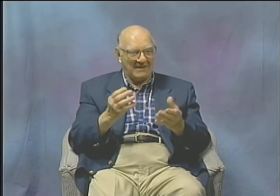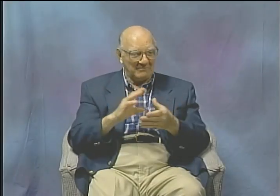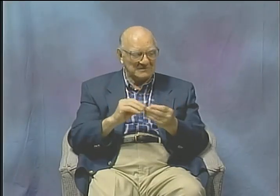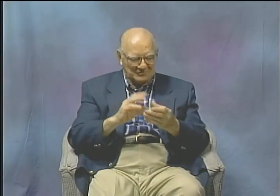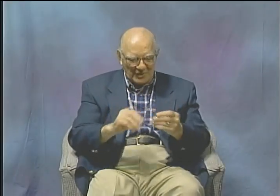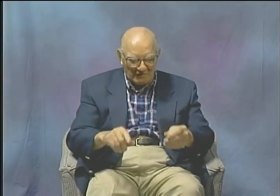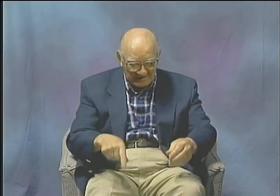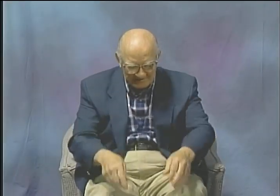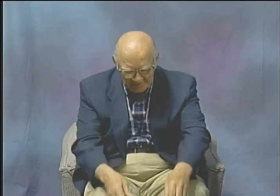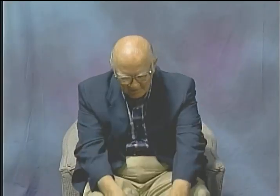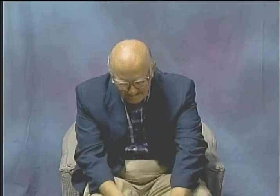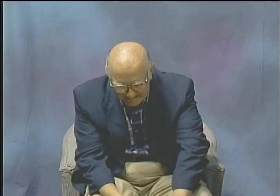him the story. It's over here.